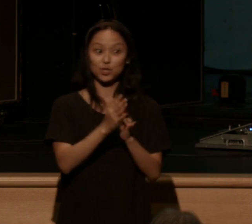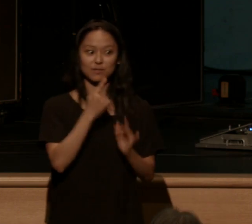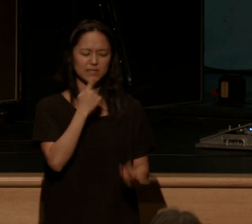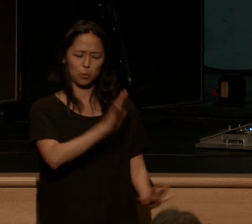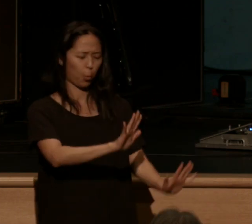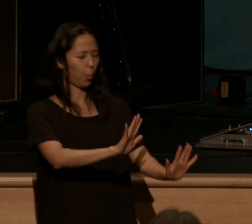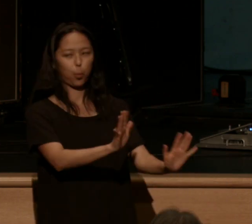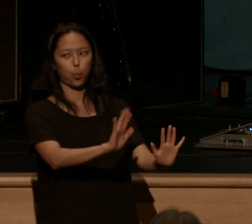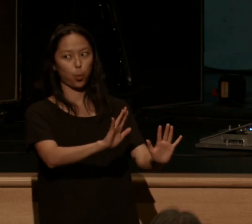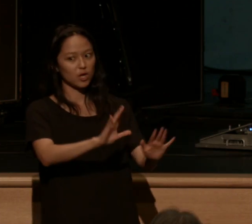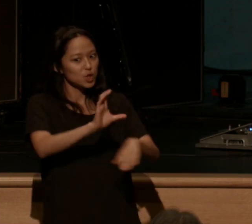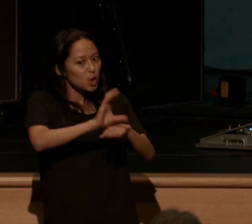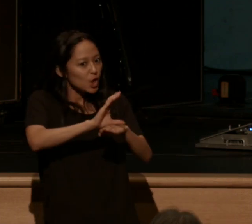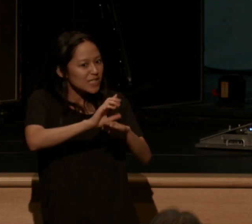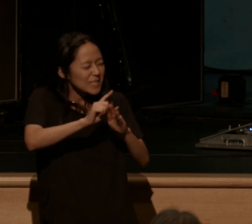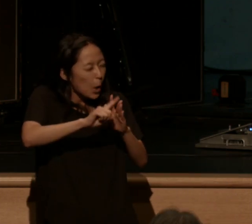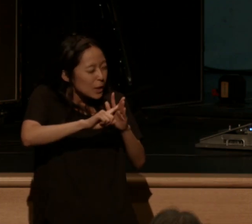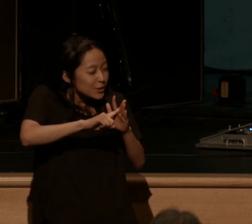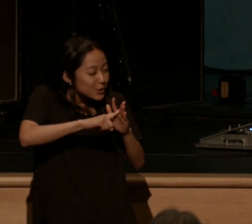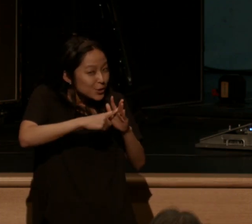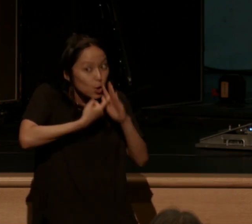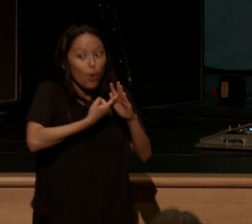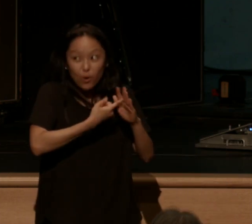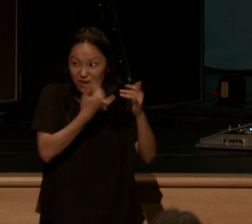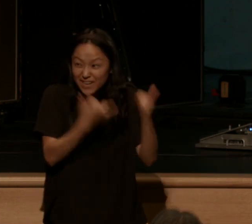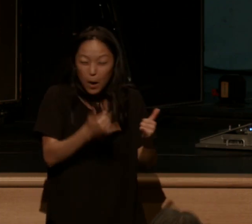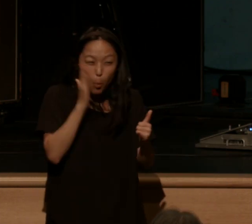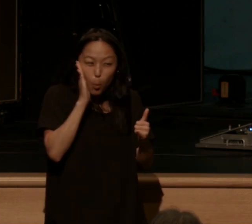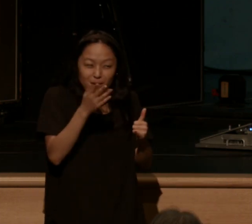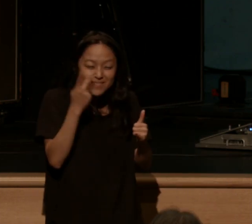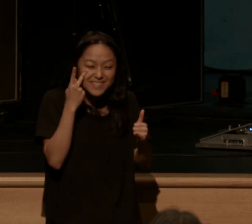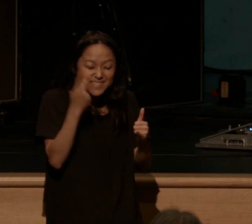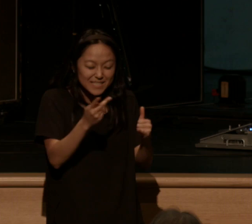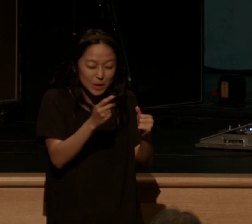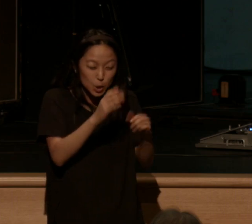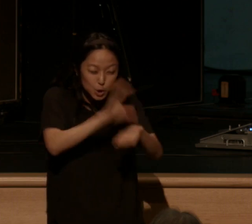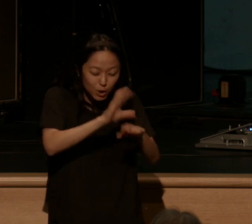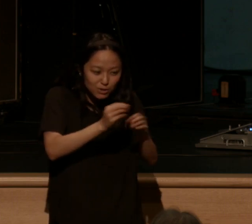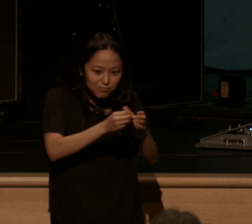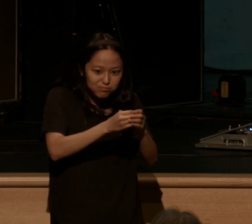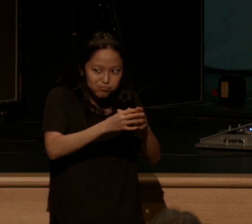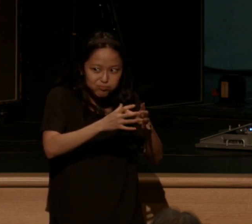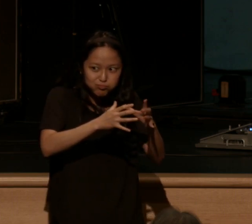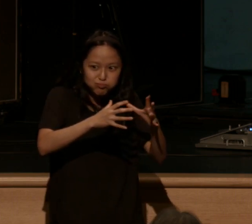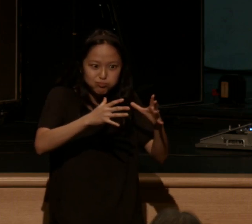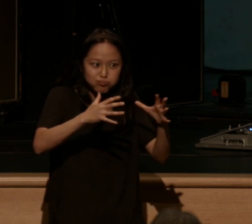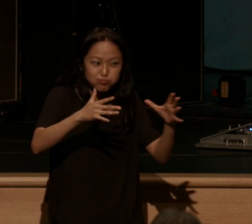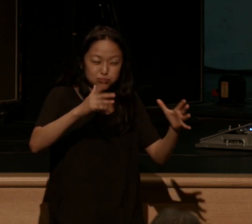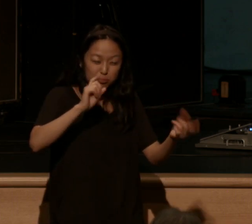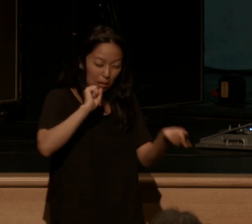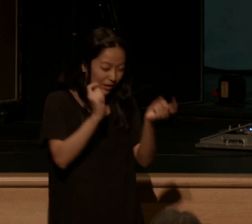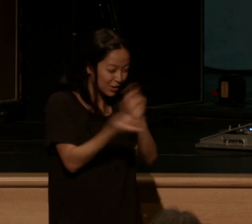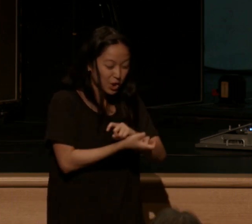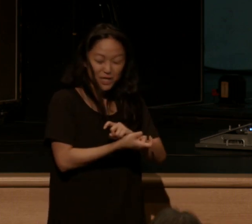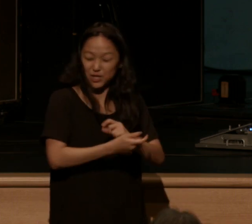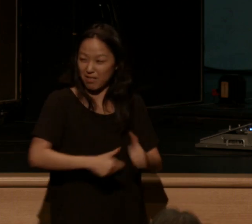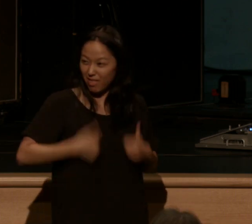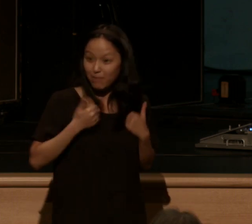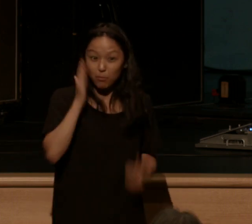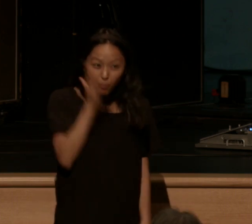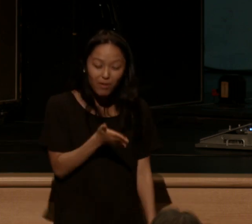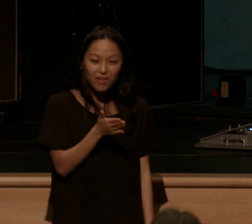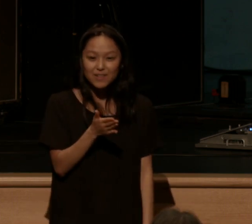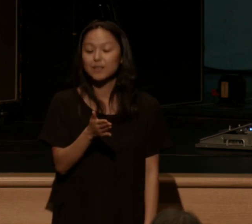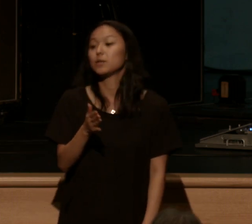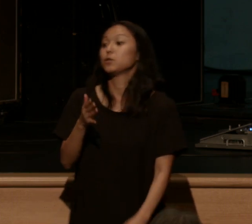just seeing the church begin. We're just about to see millions upon millions and millions of lives change, right? Again, so